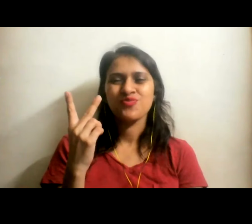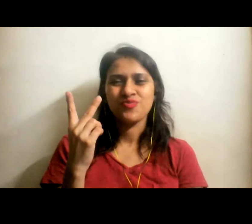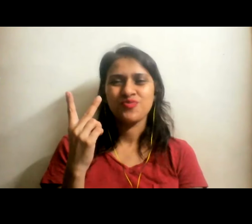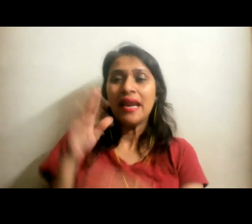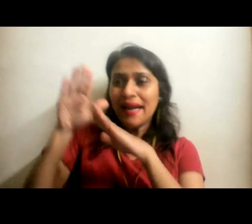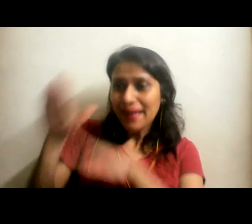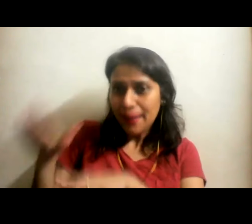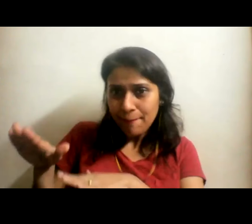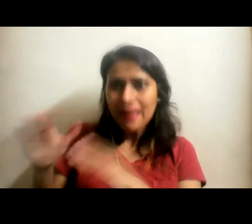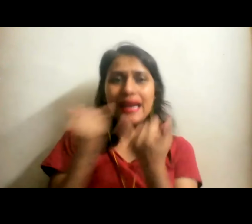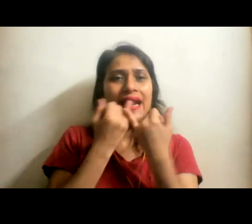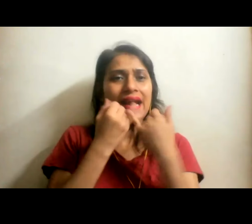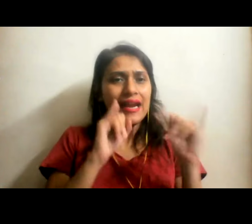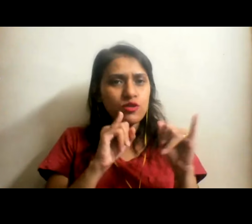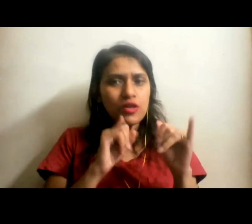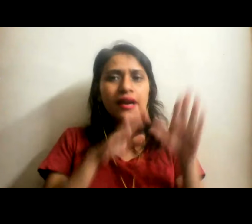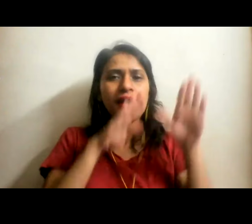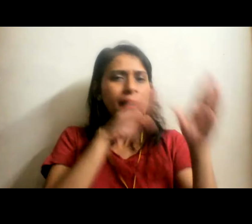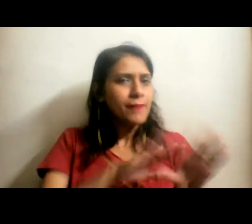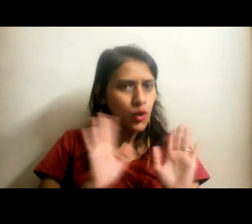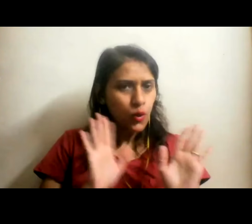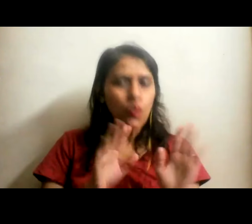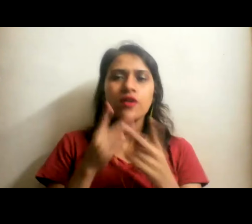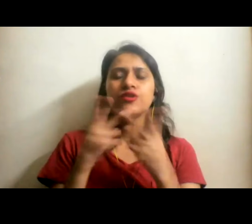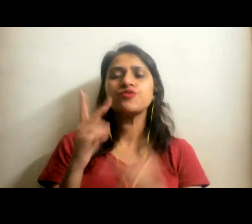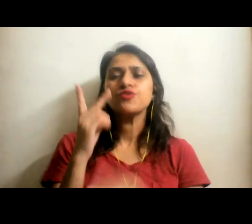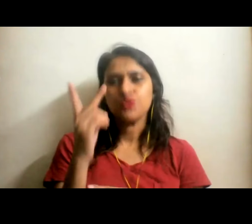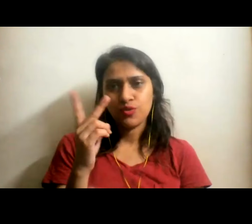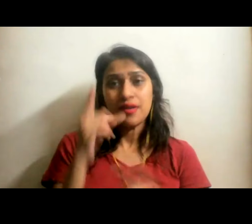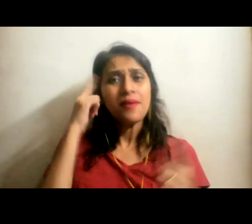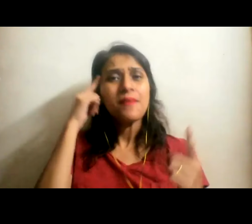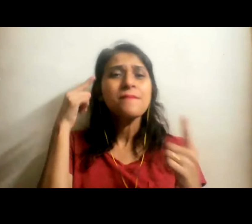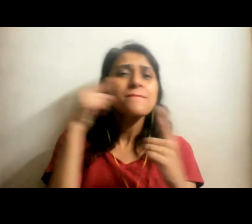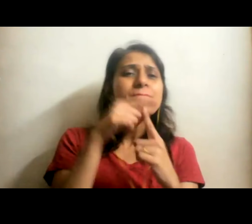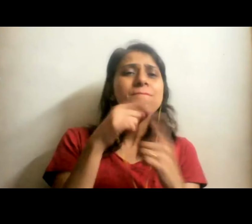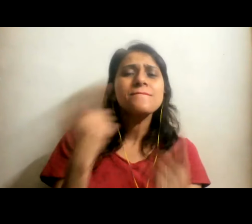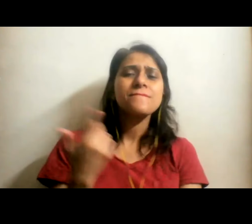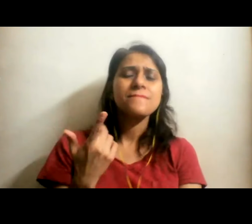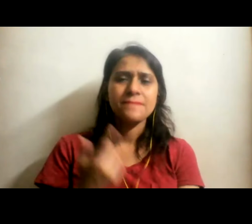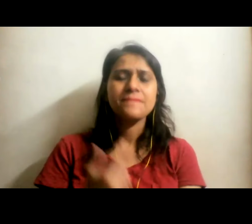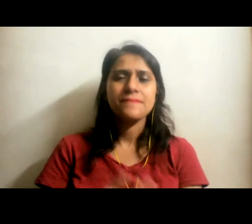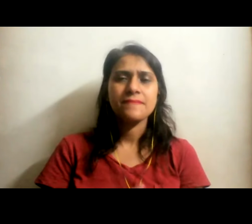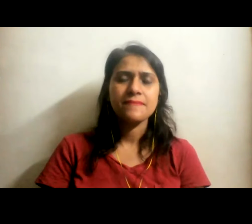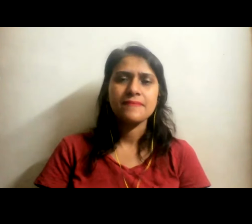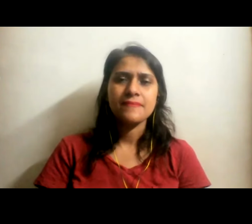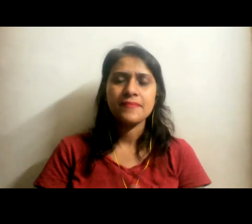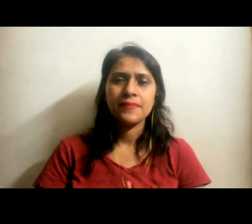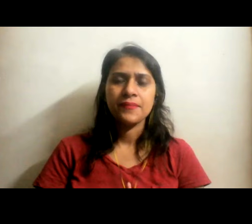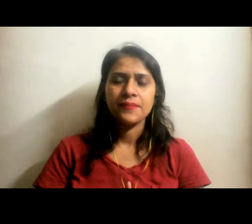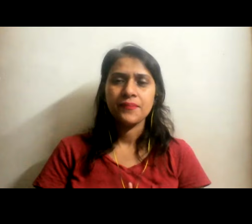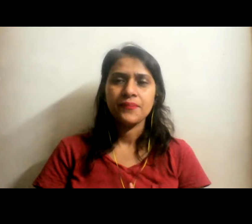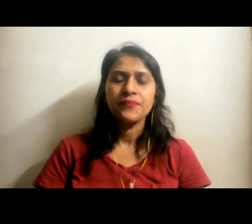Okay, so the purpose is to understand the effect. That's true. To